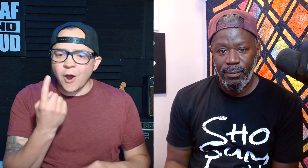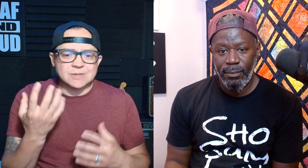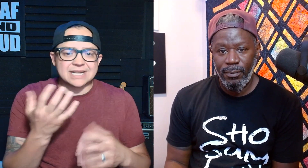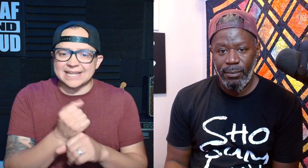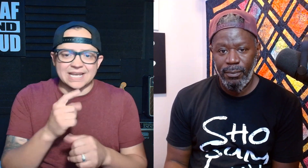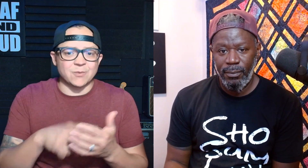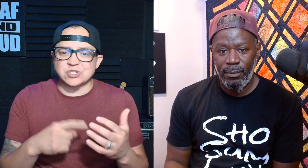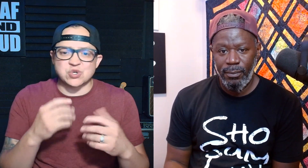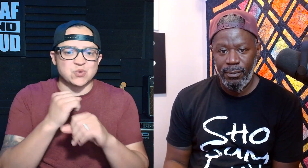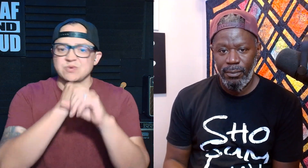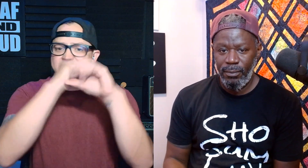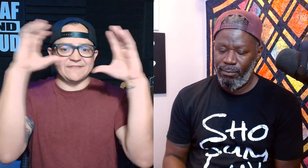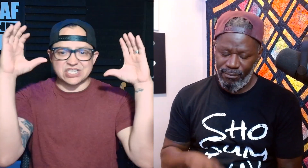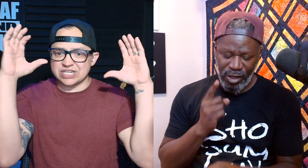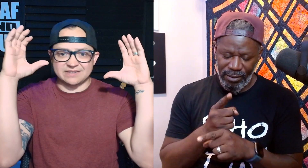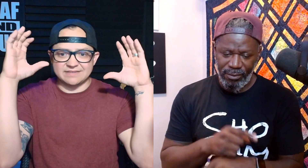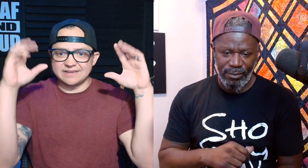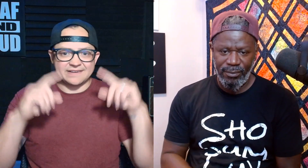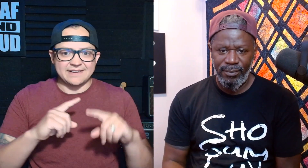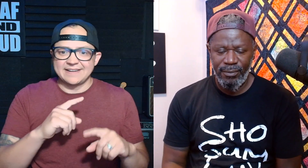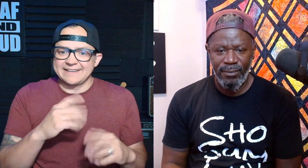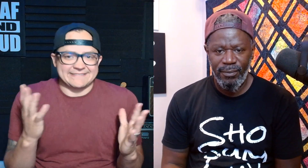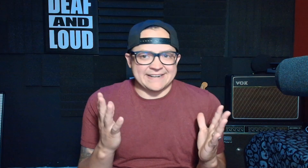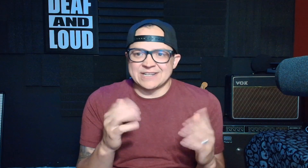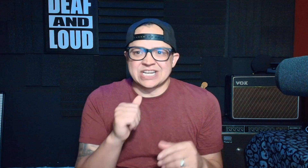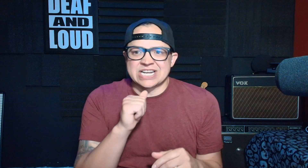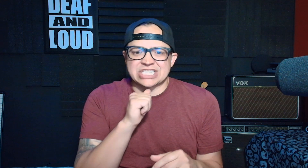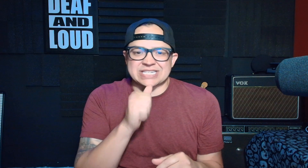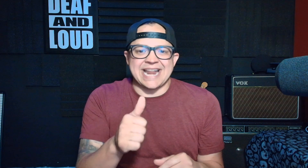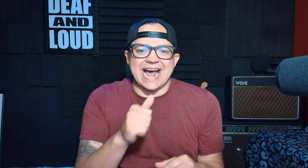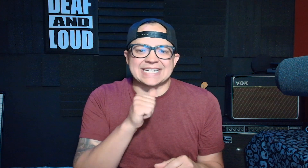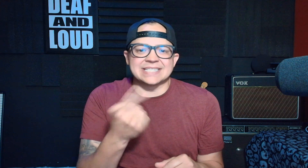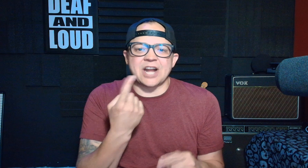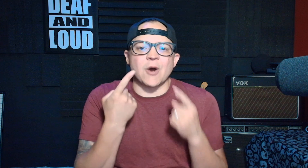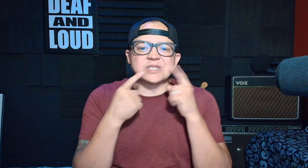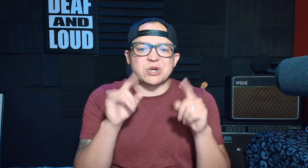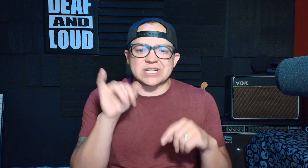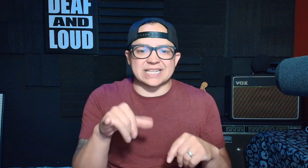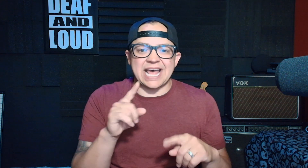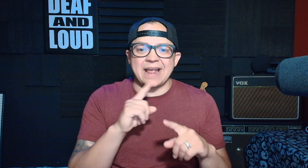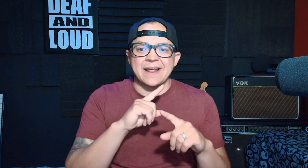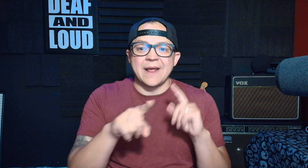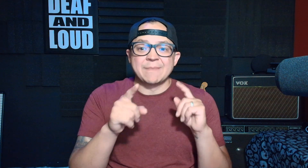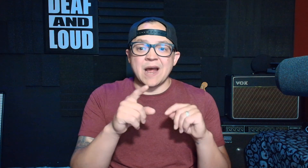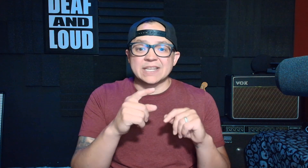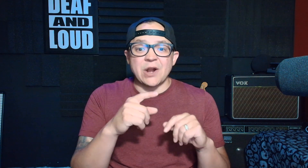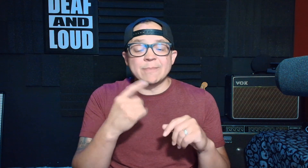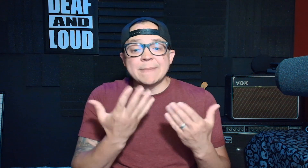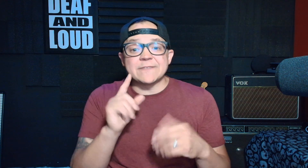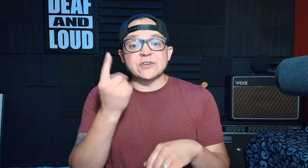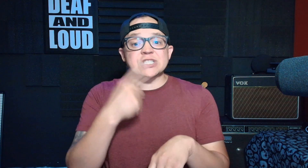not always going to get what you envision. Right. It's just not. It doesn't always work like that.